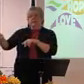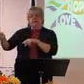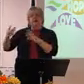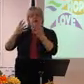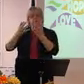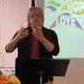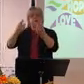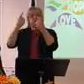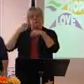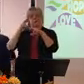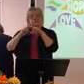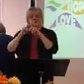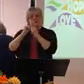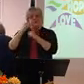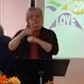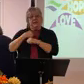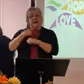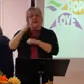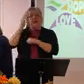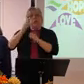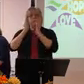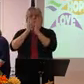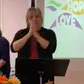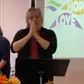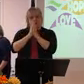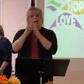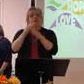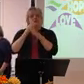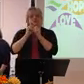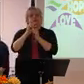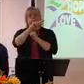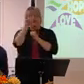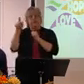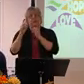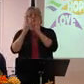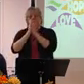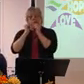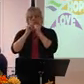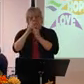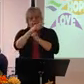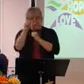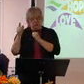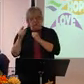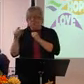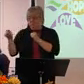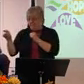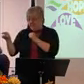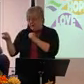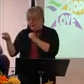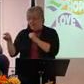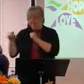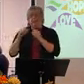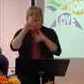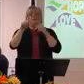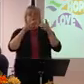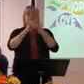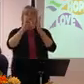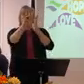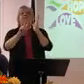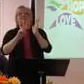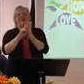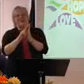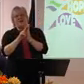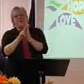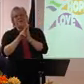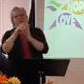like to come and sit with me, I'll share with you, pray with you, whatever encouragement you need. For those who are